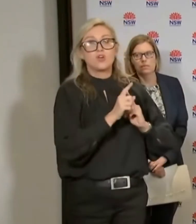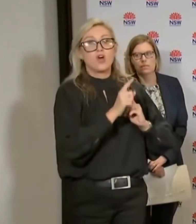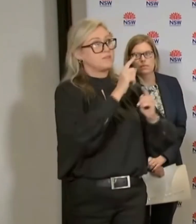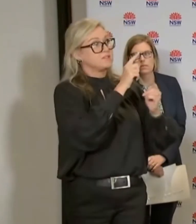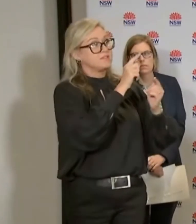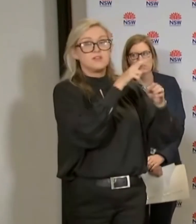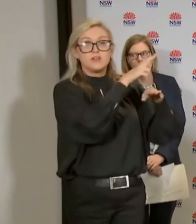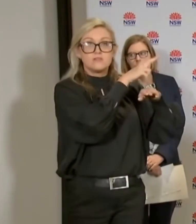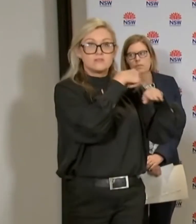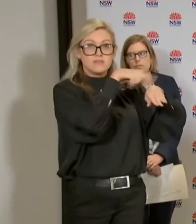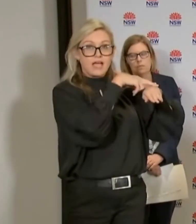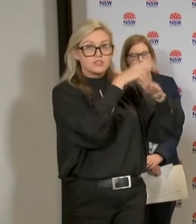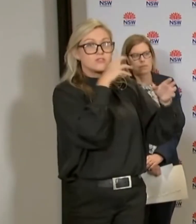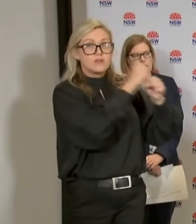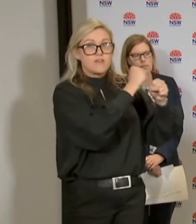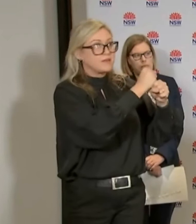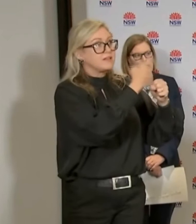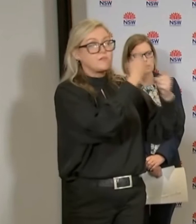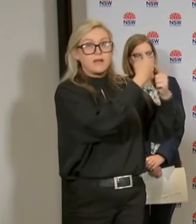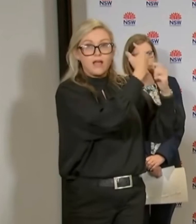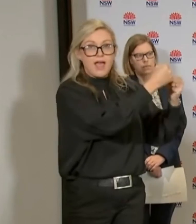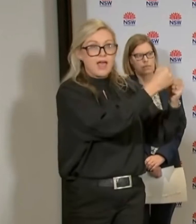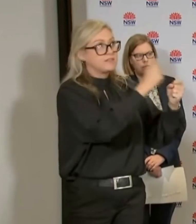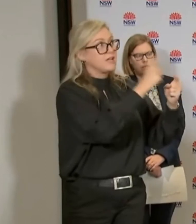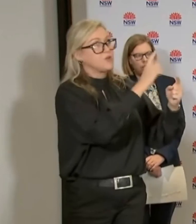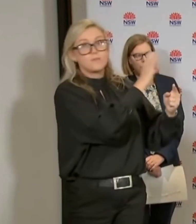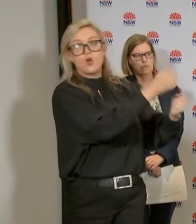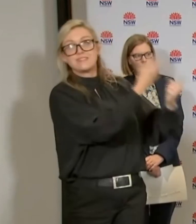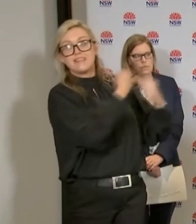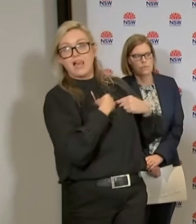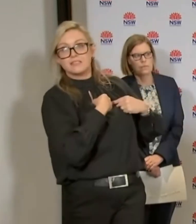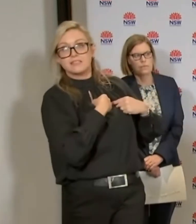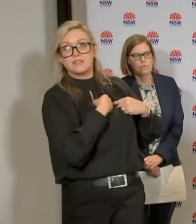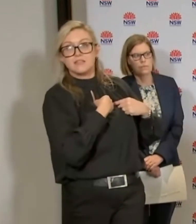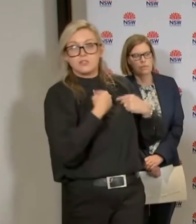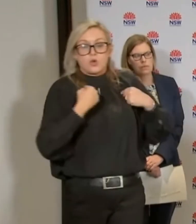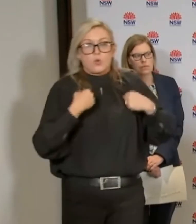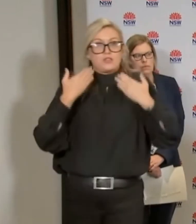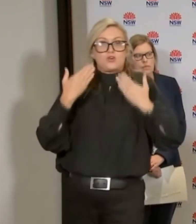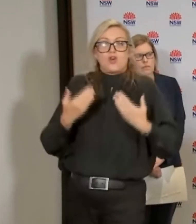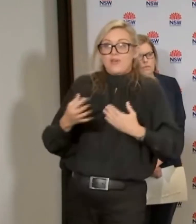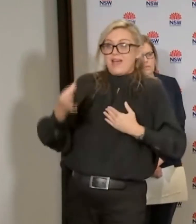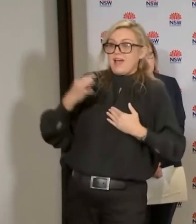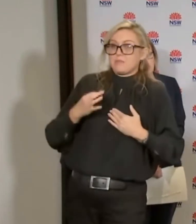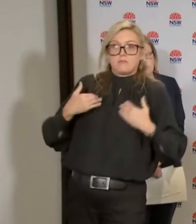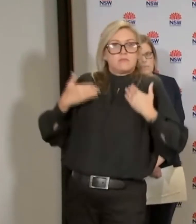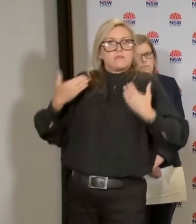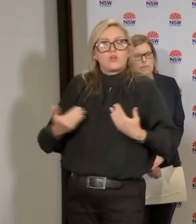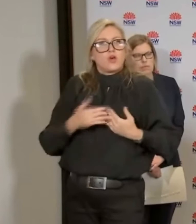through the Commonwealth. And that's why we won't be in a position to give an accurate number, and I want to make that very clear. That's the only reason. We're very open